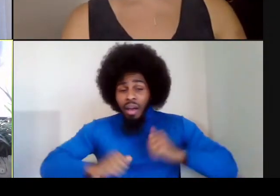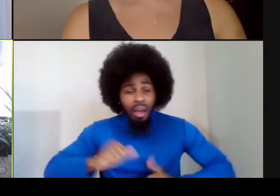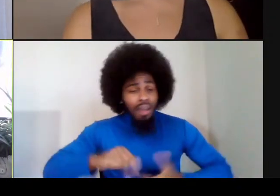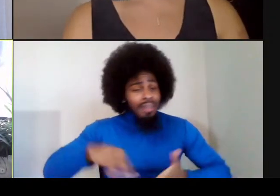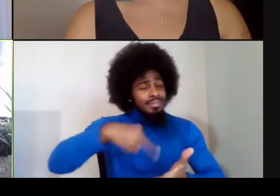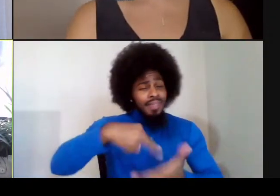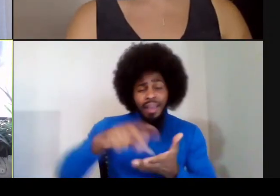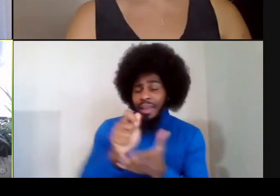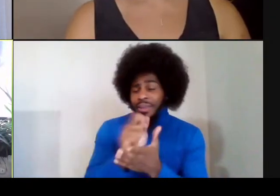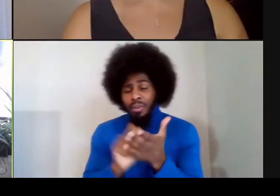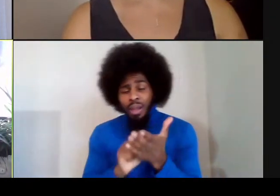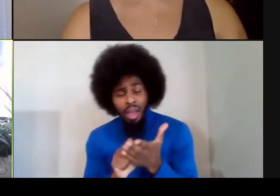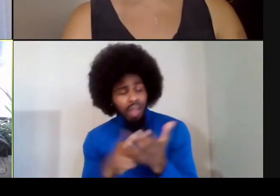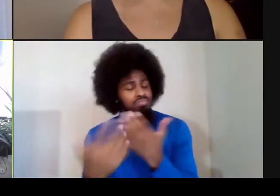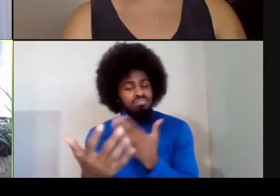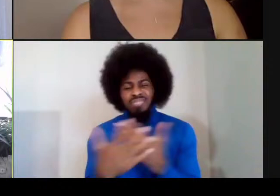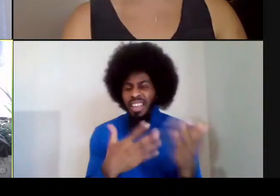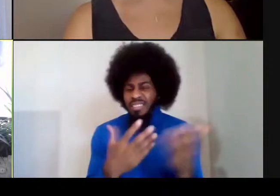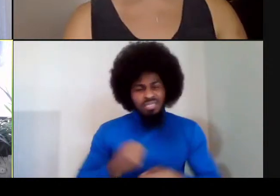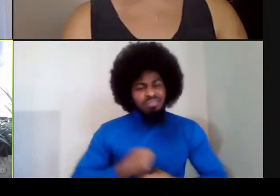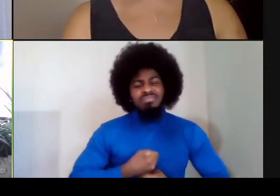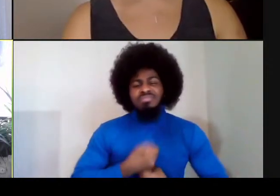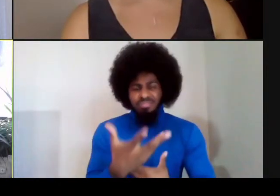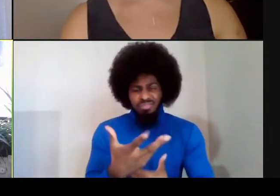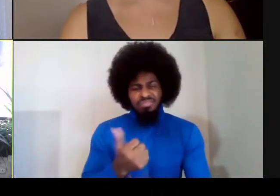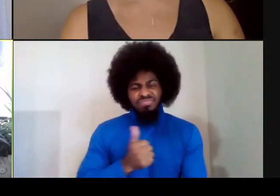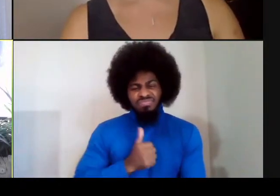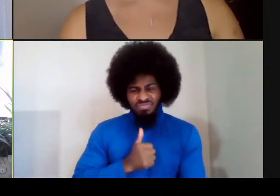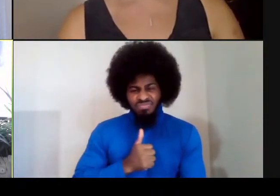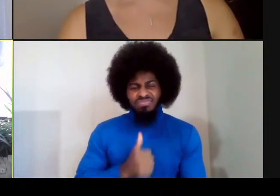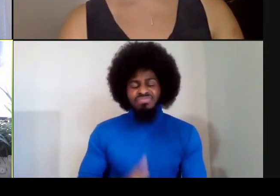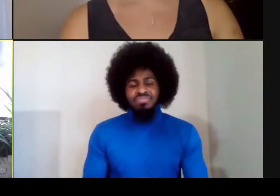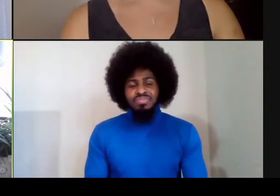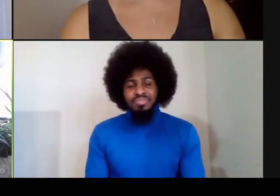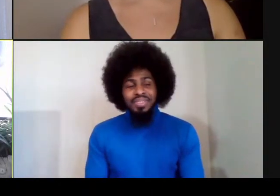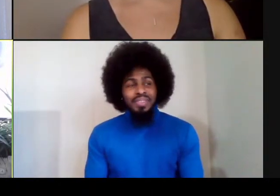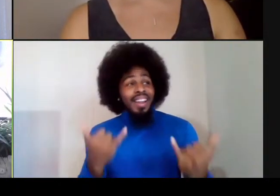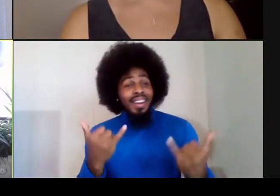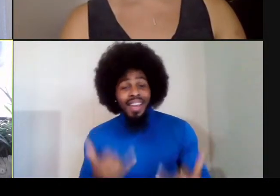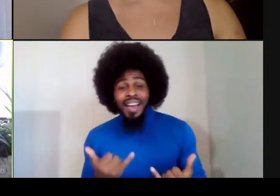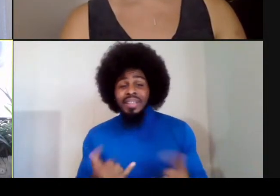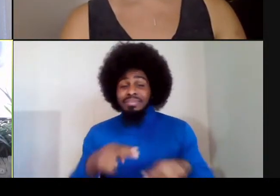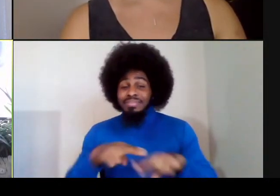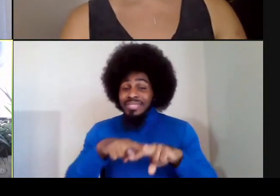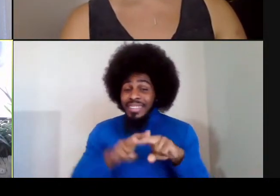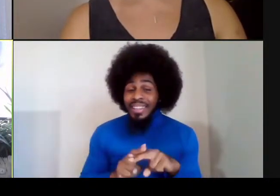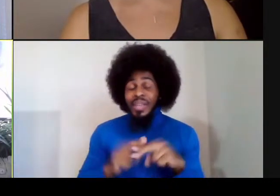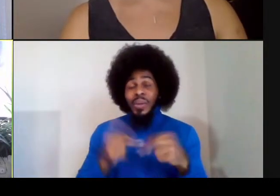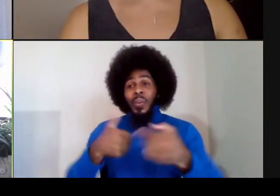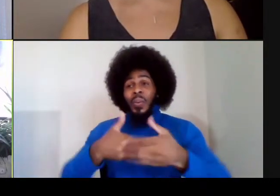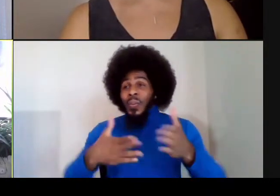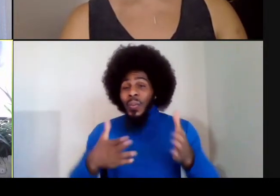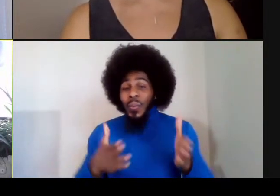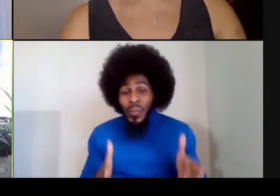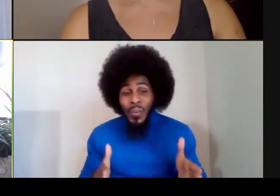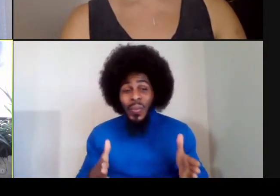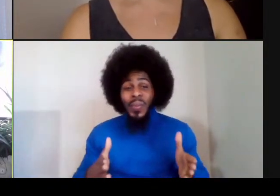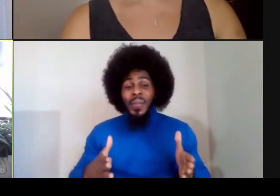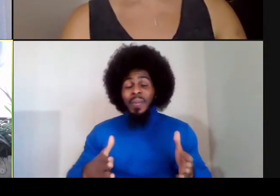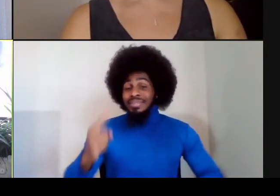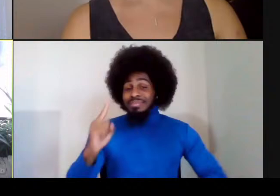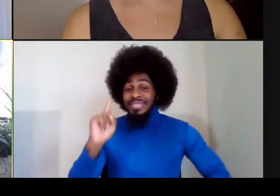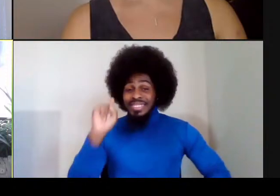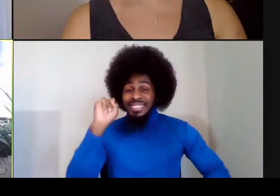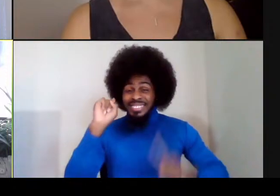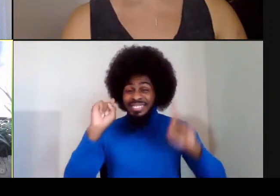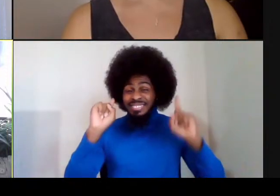love, light, and truth. I'm sitting in my loft bedroom on a love seat. Behind me are abundance